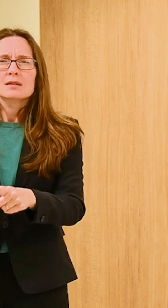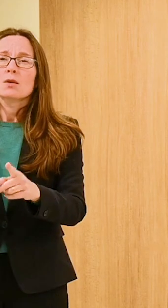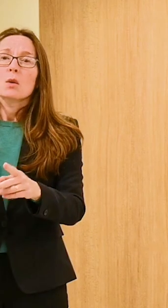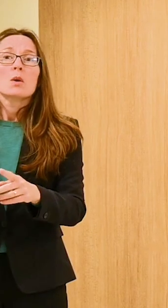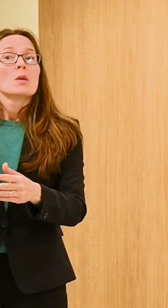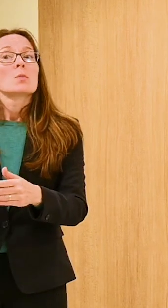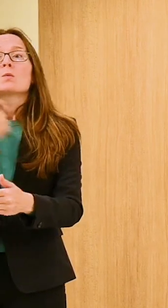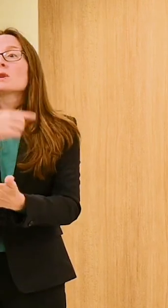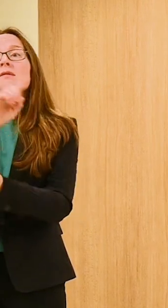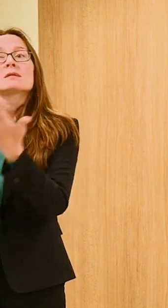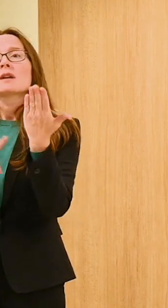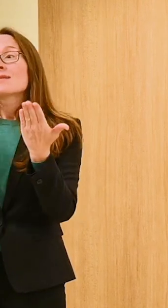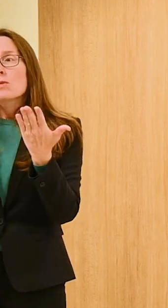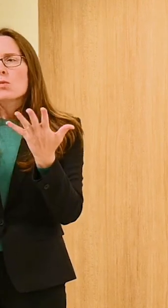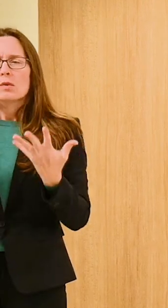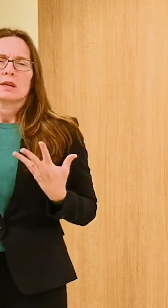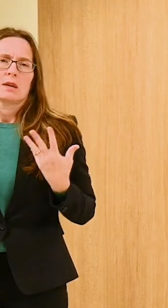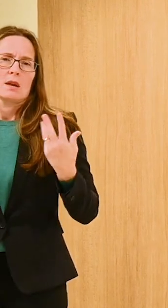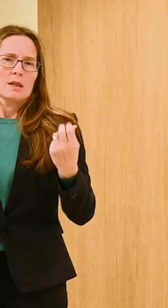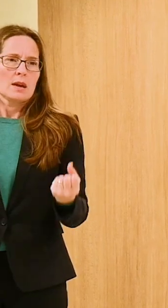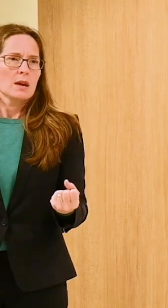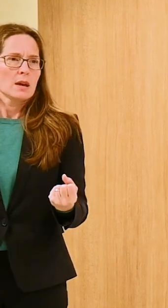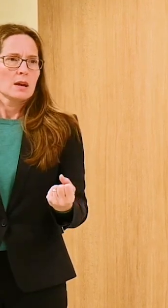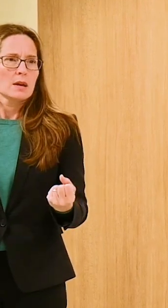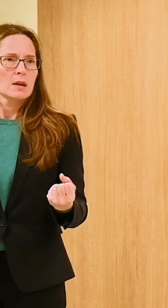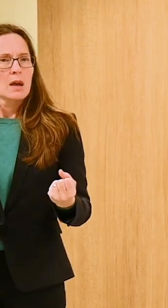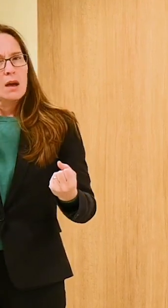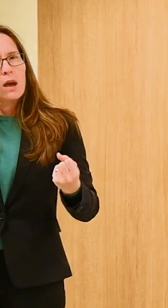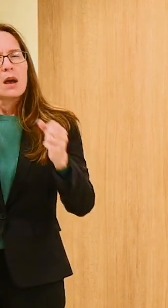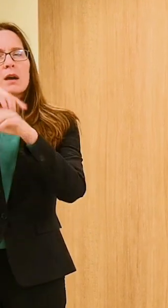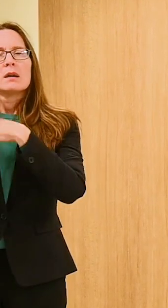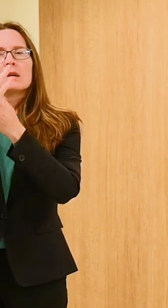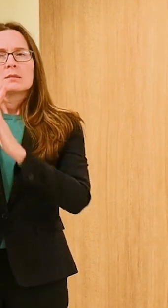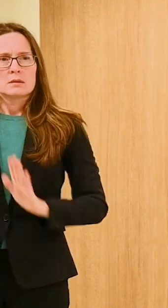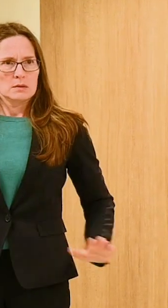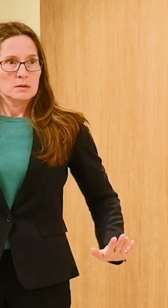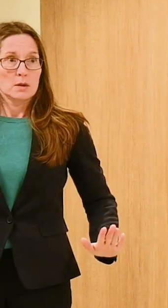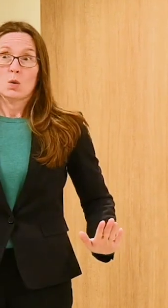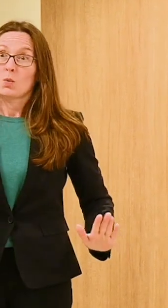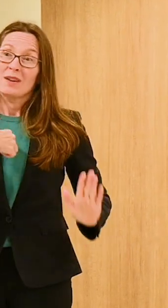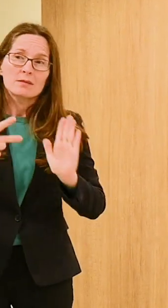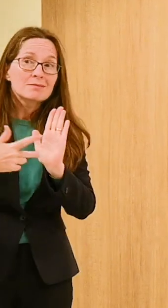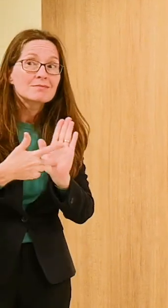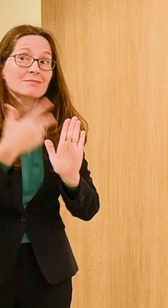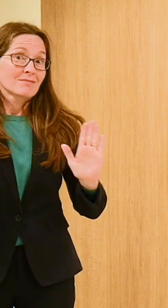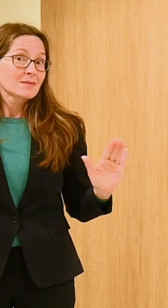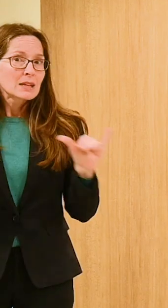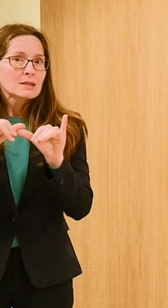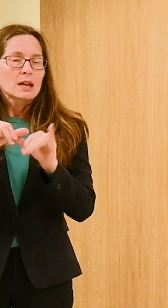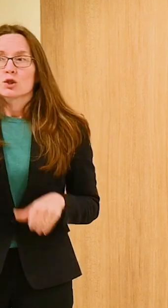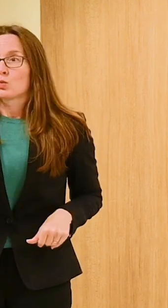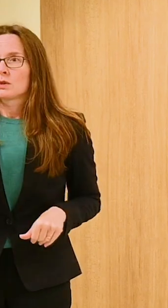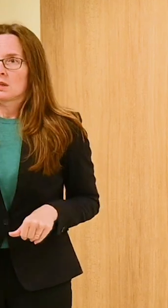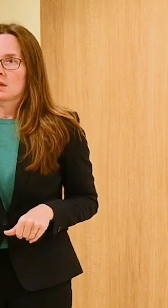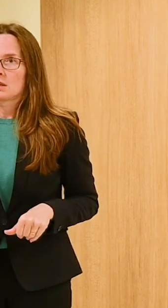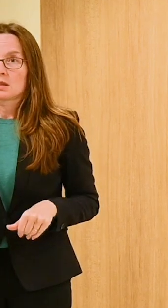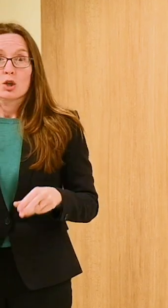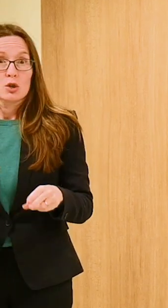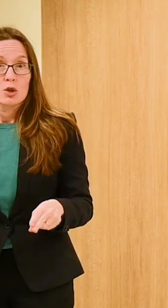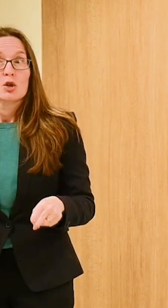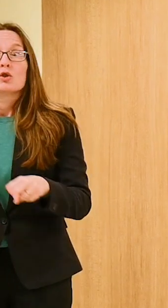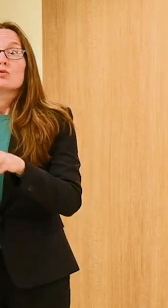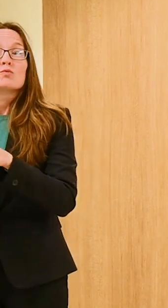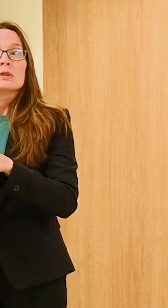and taking care of all of our constituents that come in. We more than tripled the size of the unit, increasing our capacity from just 6